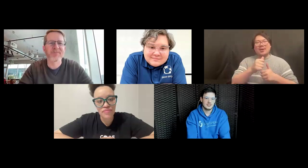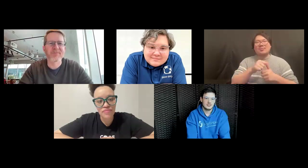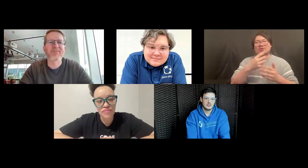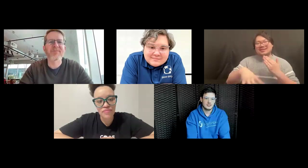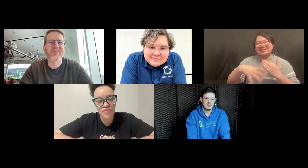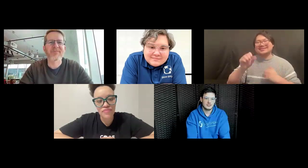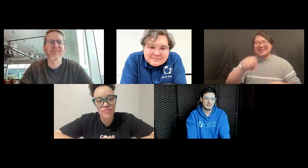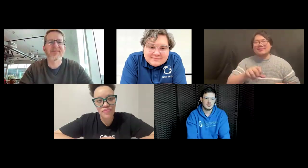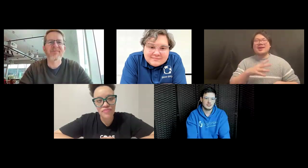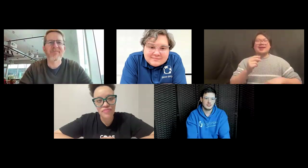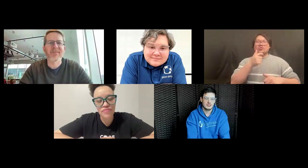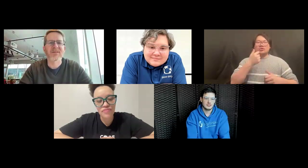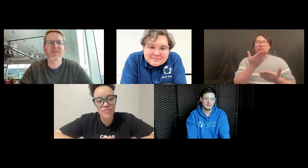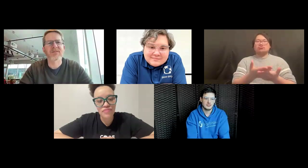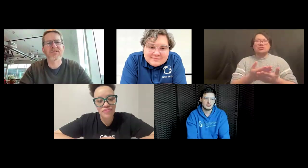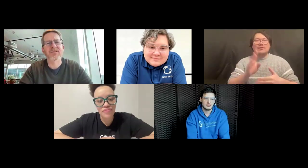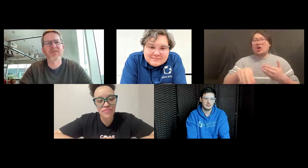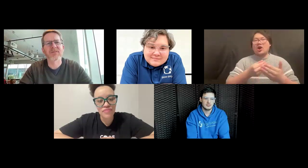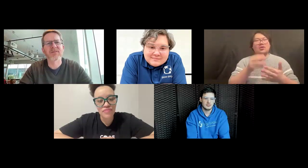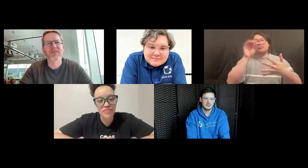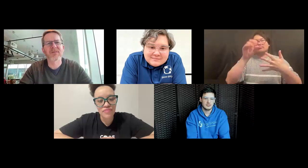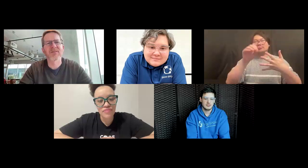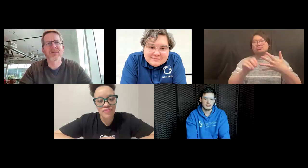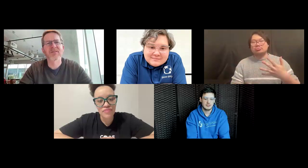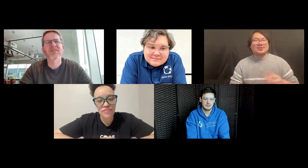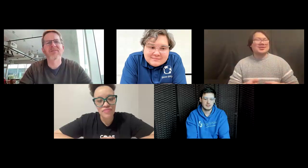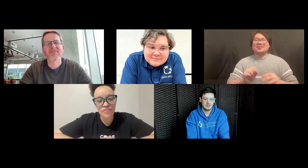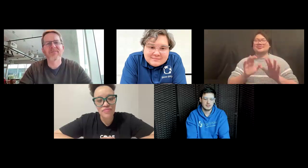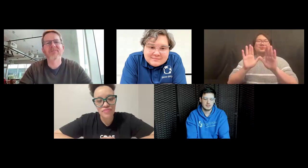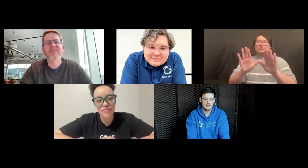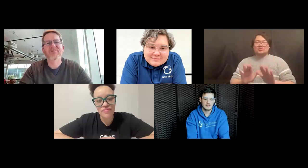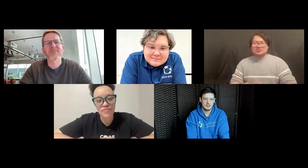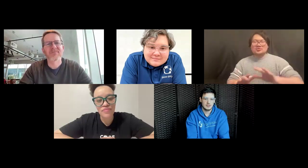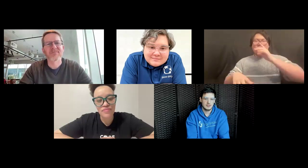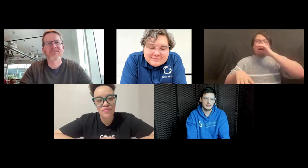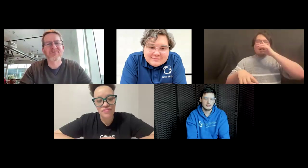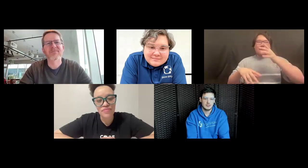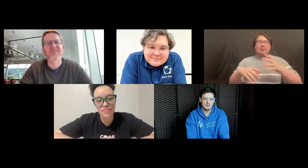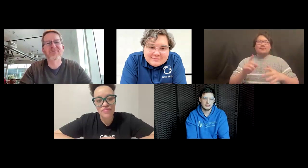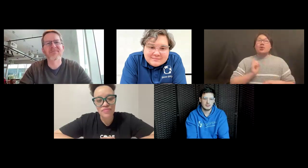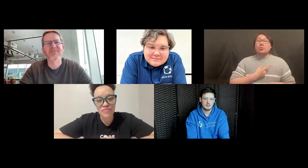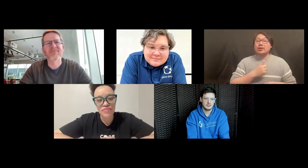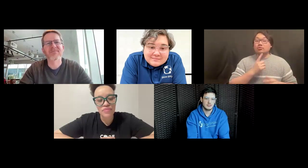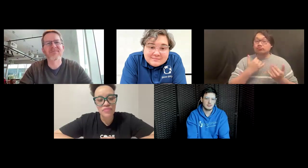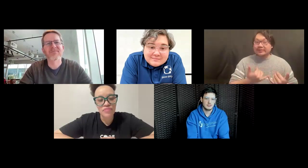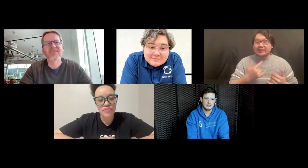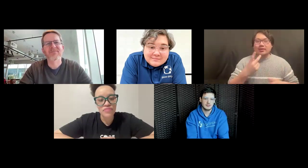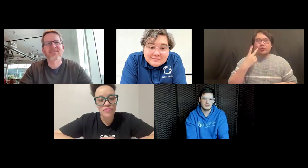but it does have some things also that it does remember at the same time. So you're able to just input what you need to. So it is very effective for